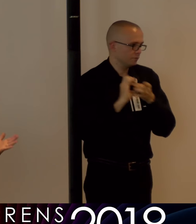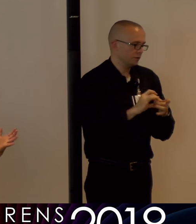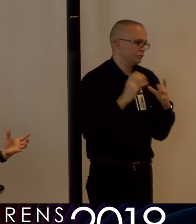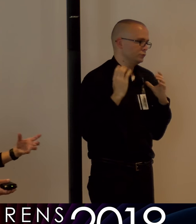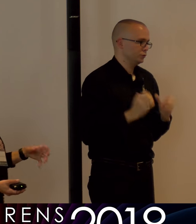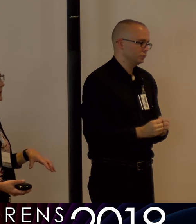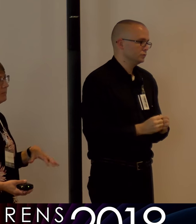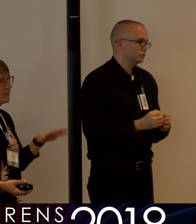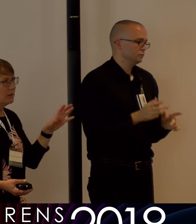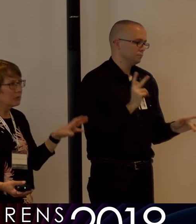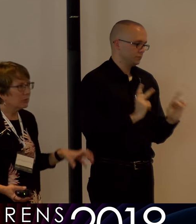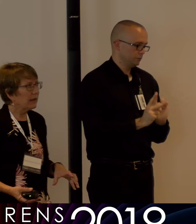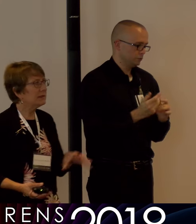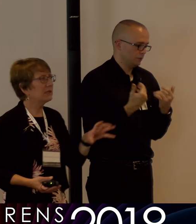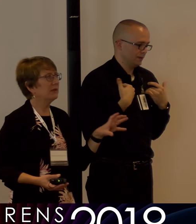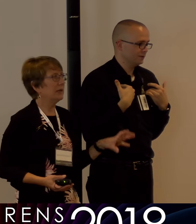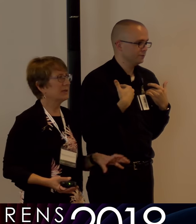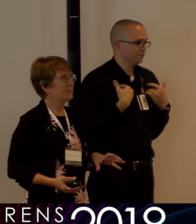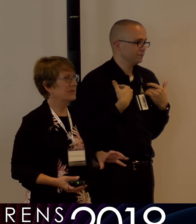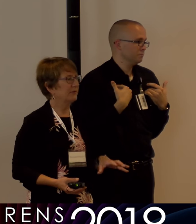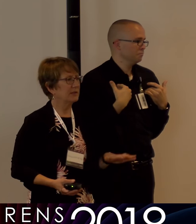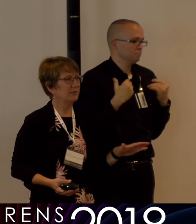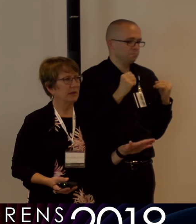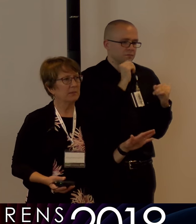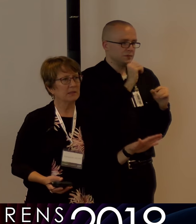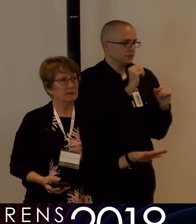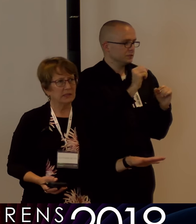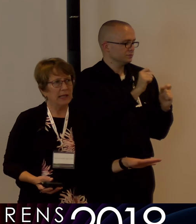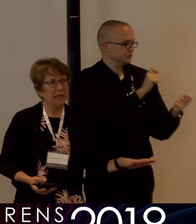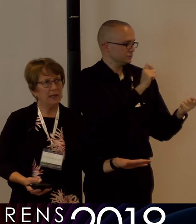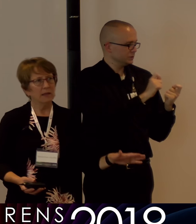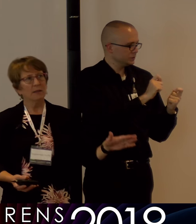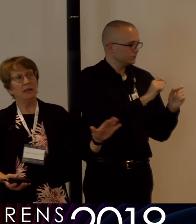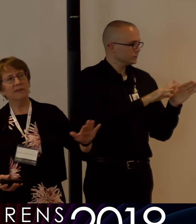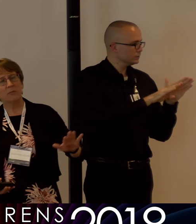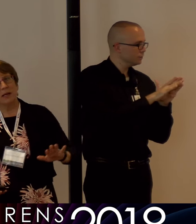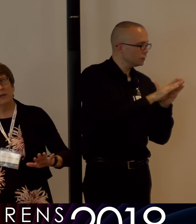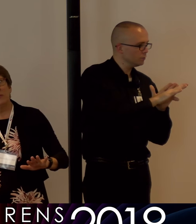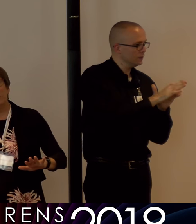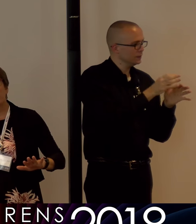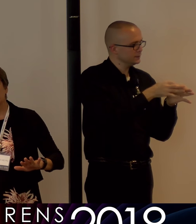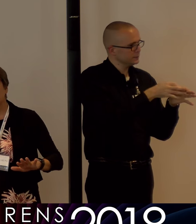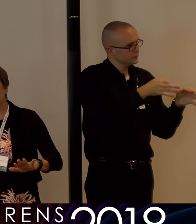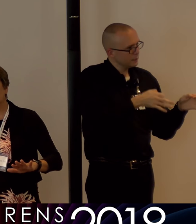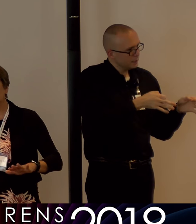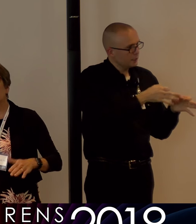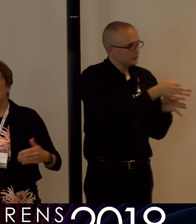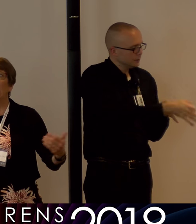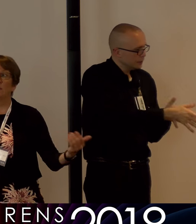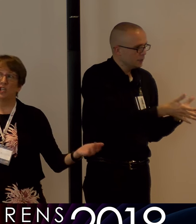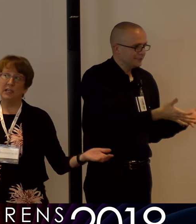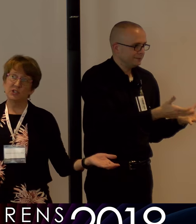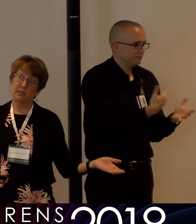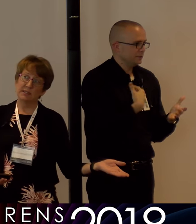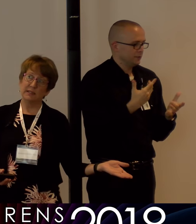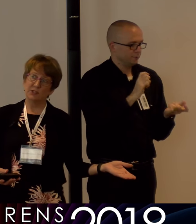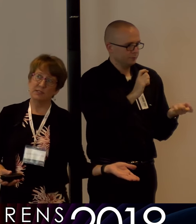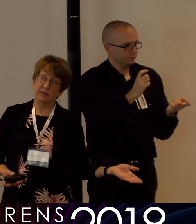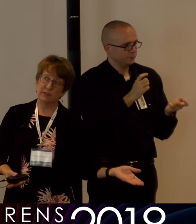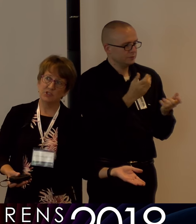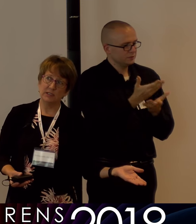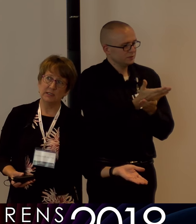are people who have relatively nonspecific developmental delay, may have mild features of charge, have a change